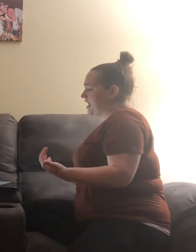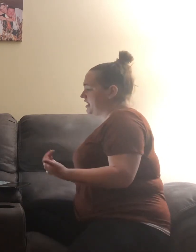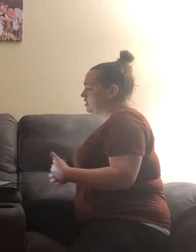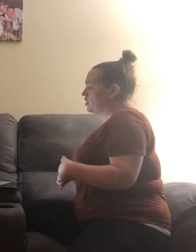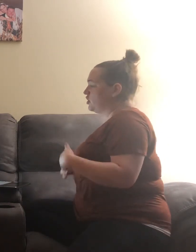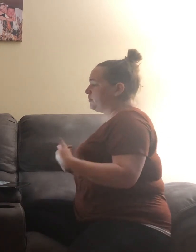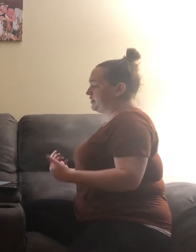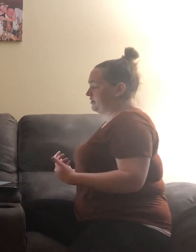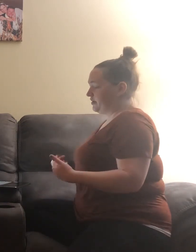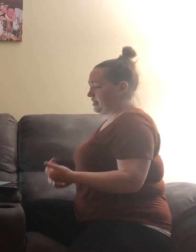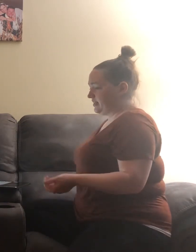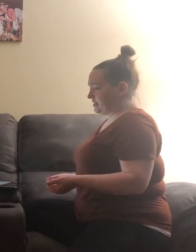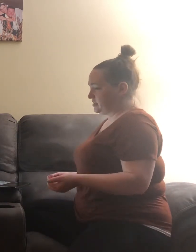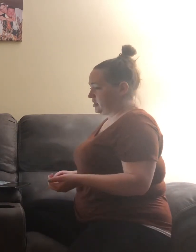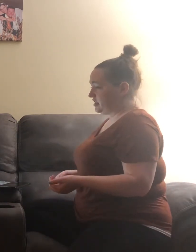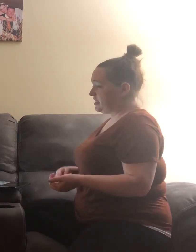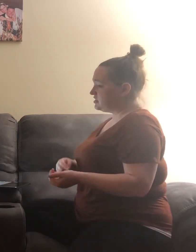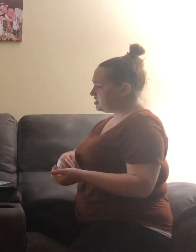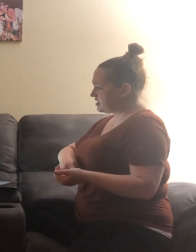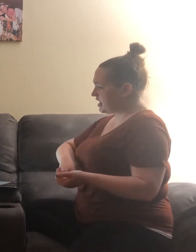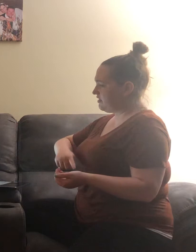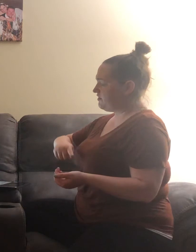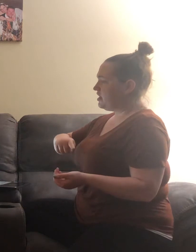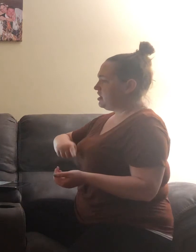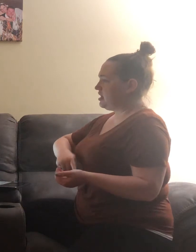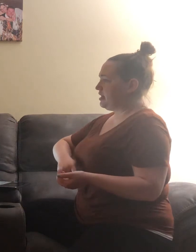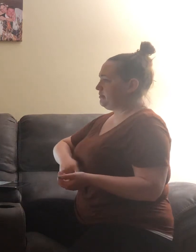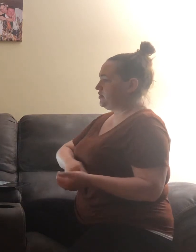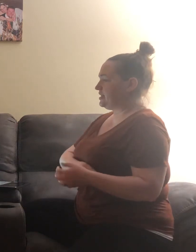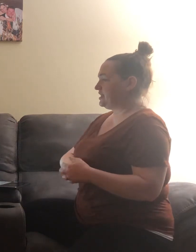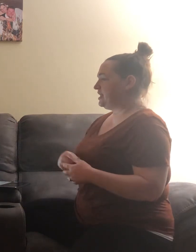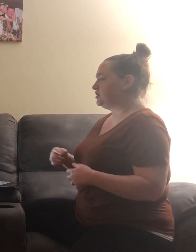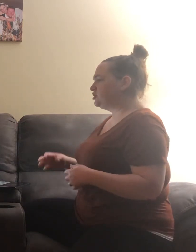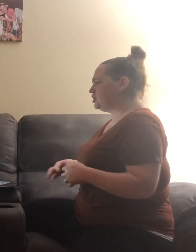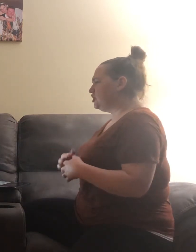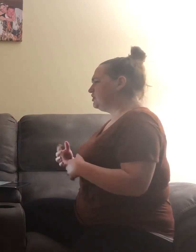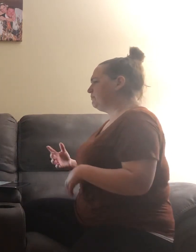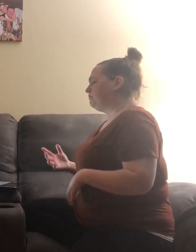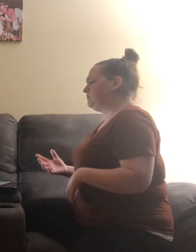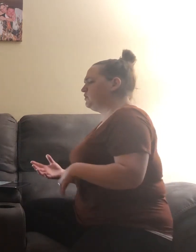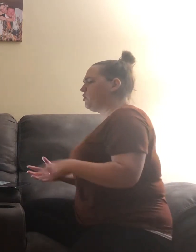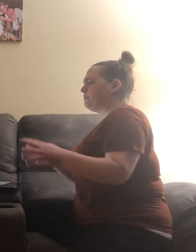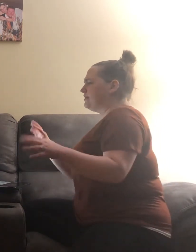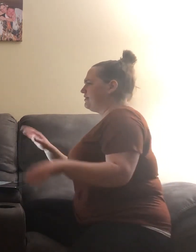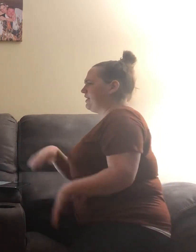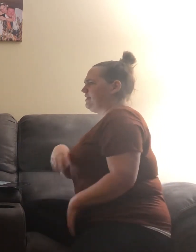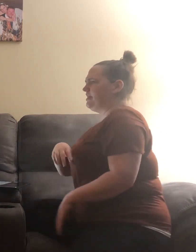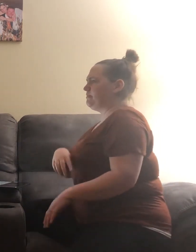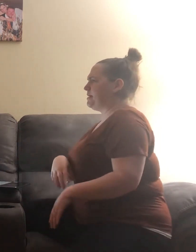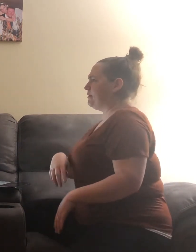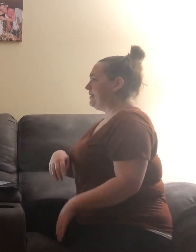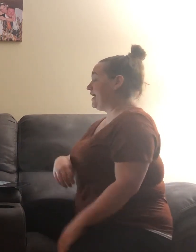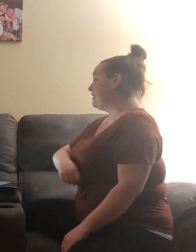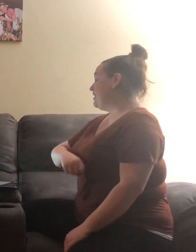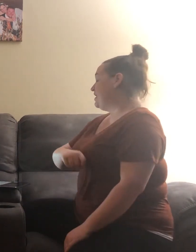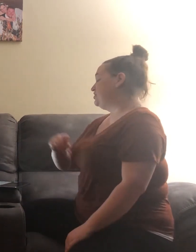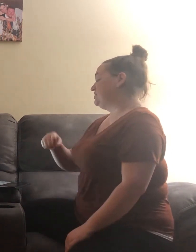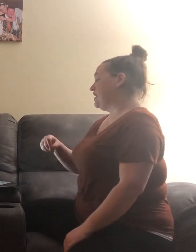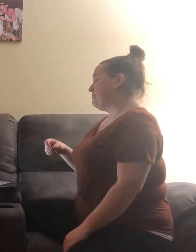higher, we're in the green, and that's good. And it's good to kind of, you guys can get a journal, a notebook, anything, paper, pen, and just kind of map